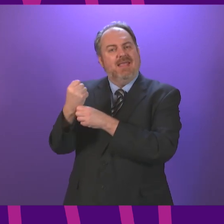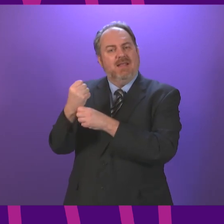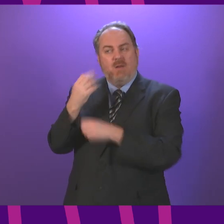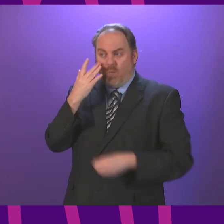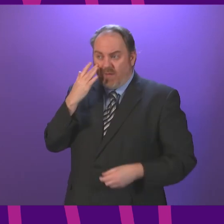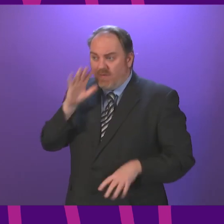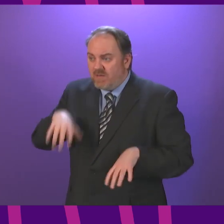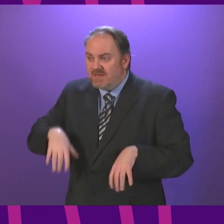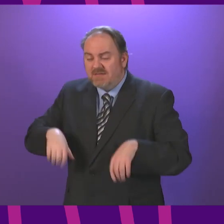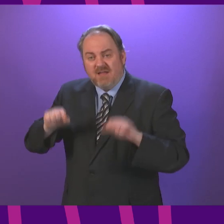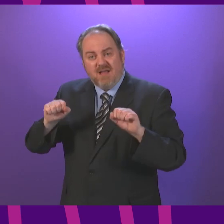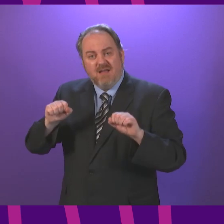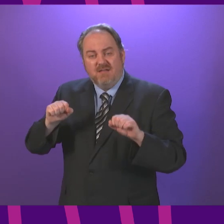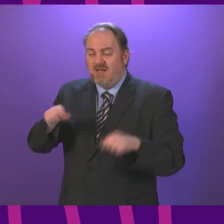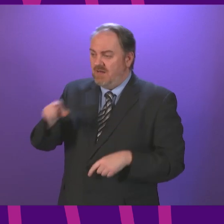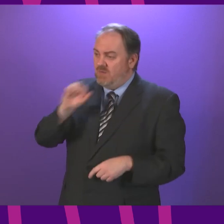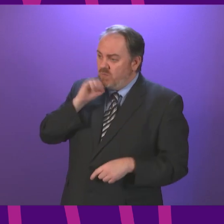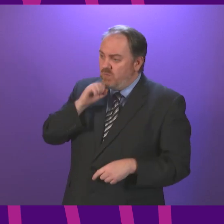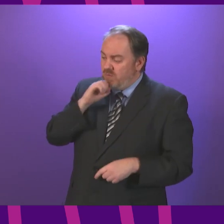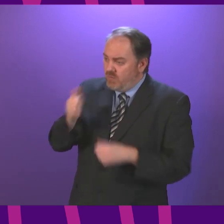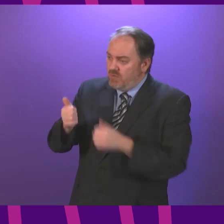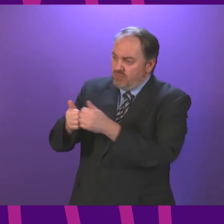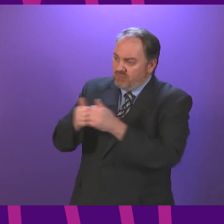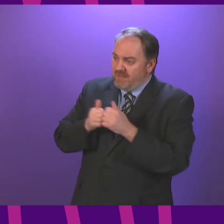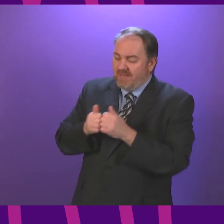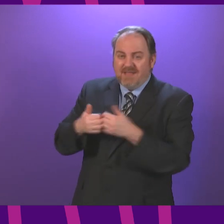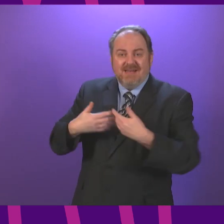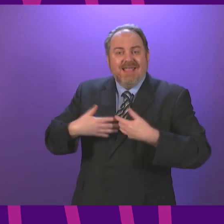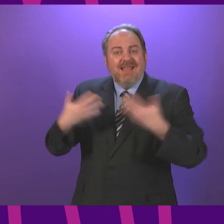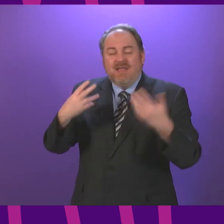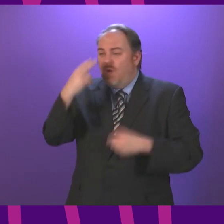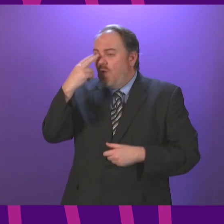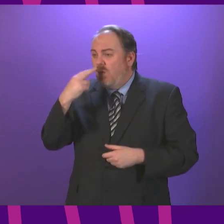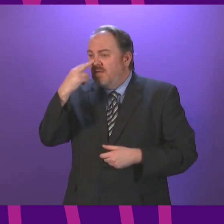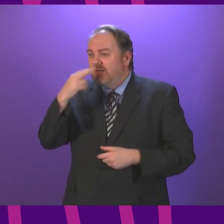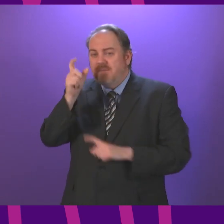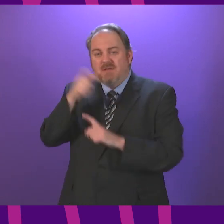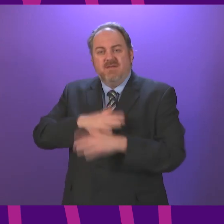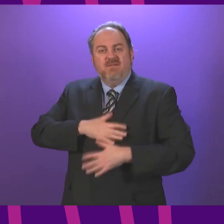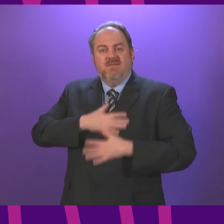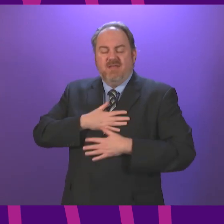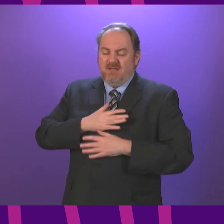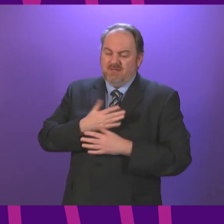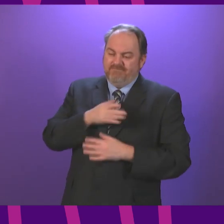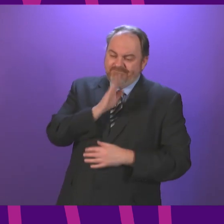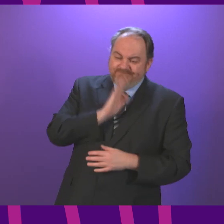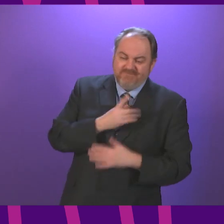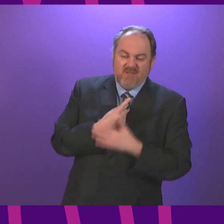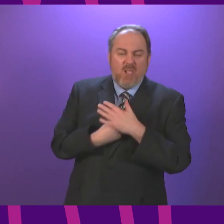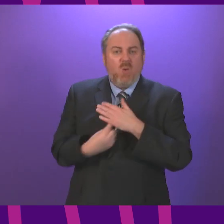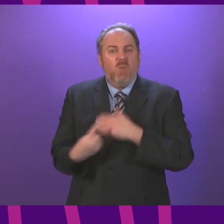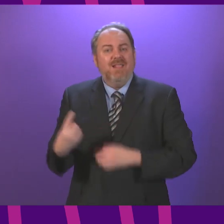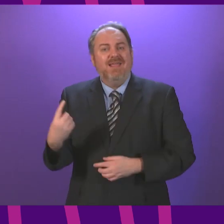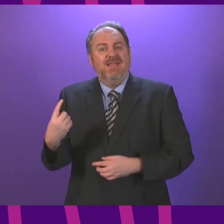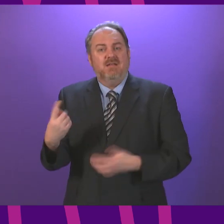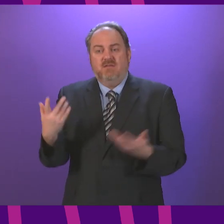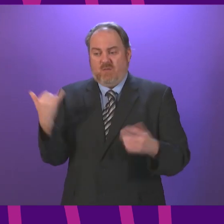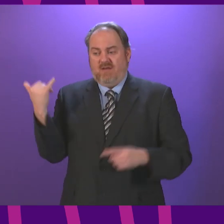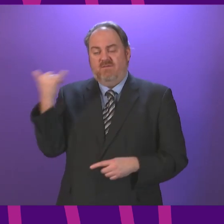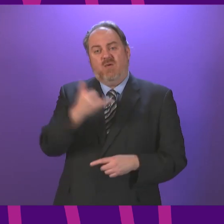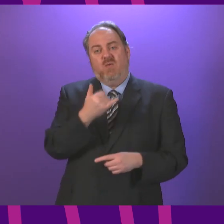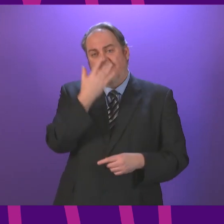in and will the First Minister join me in encouraging any older person to call the Age Scotland free helpline for advice, information or even just a chat